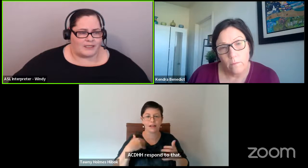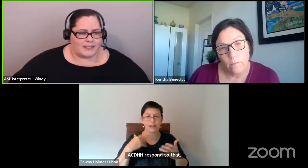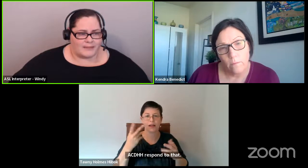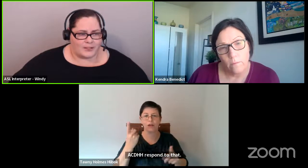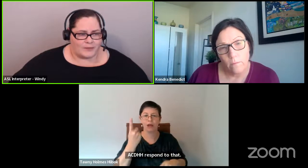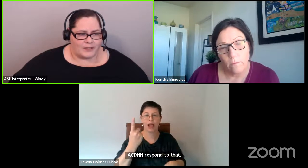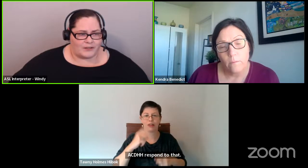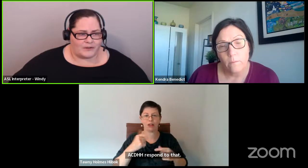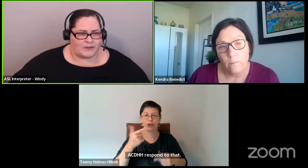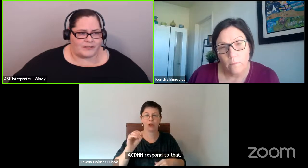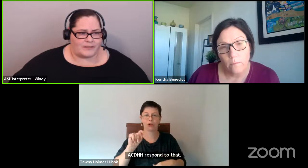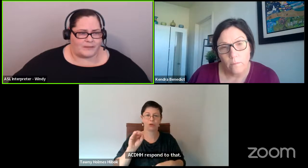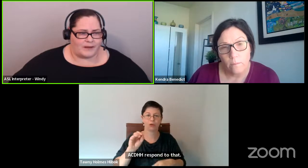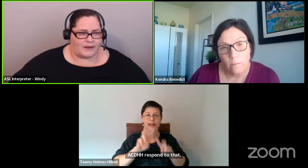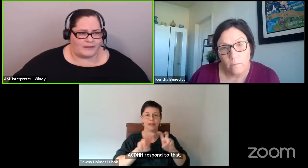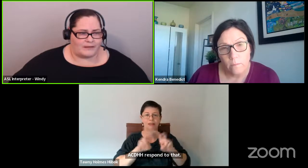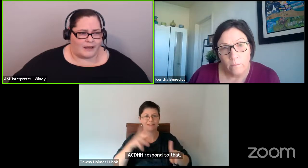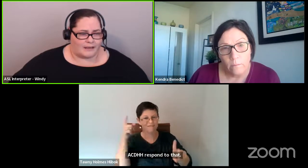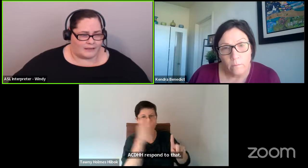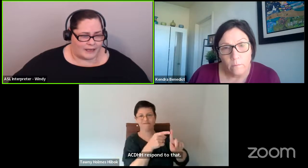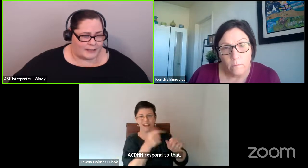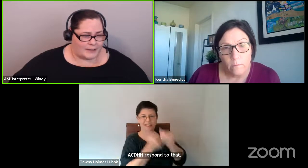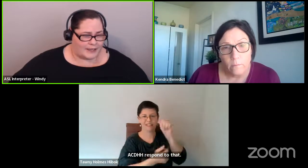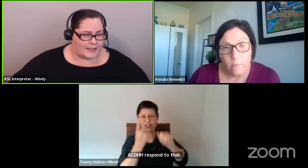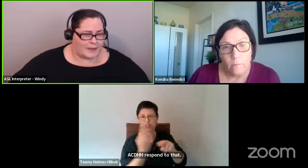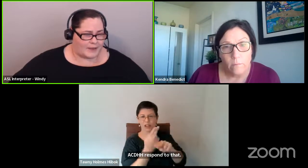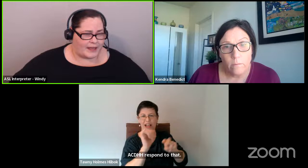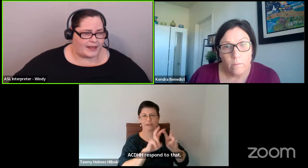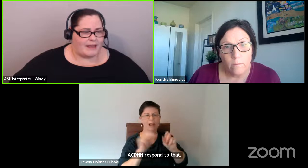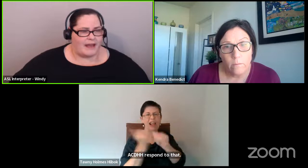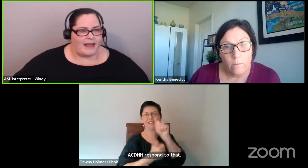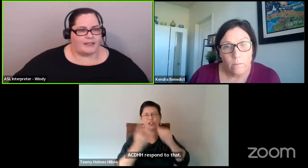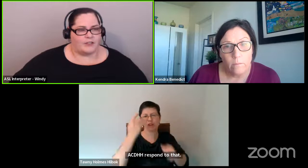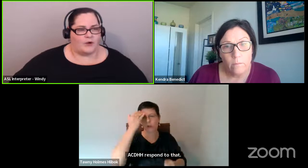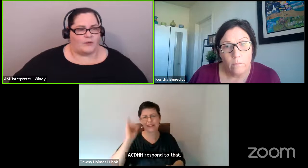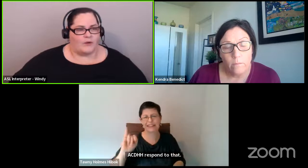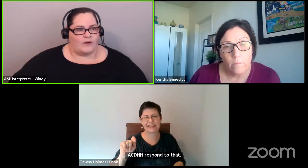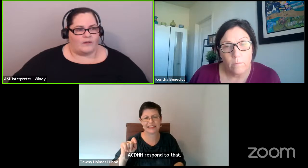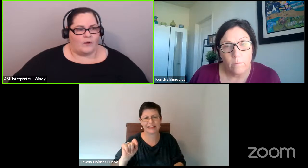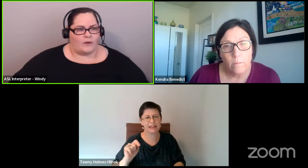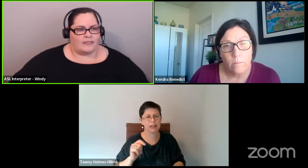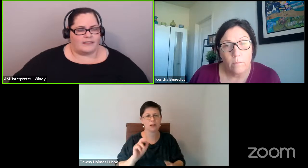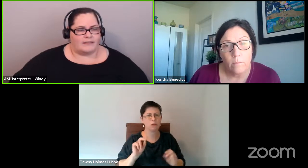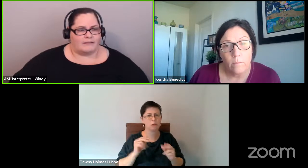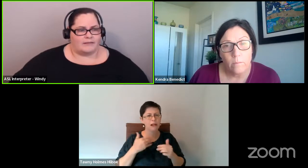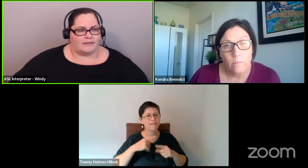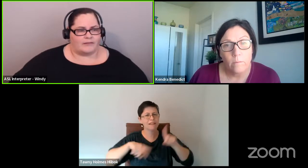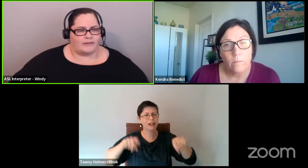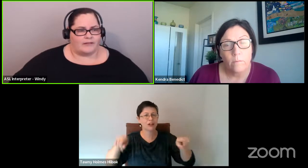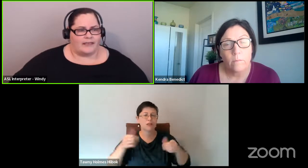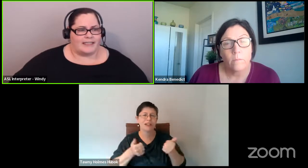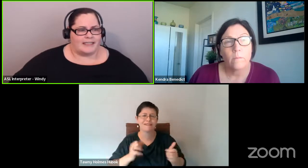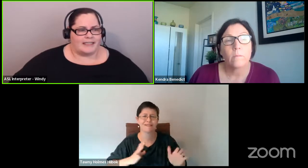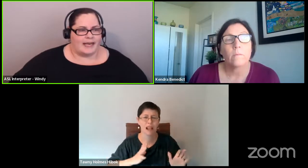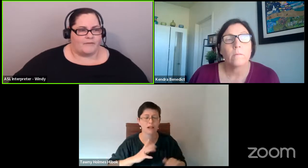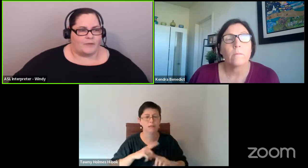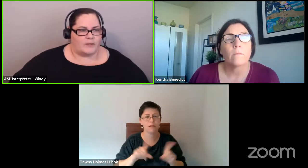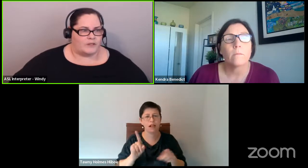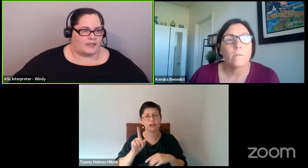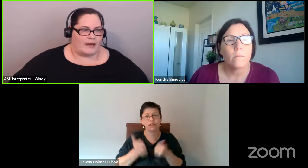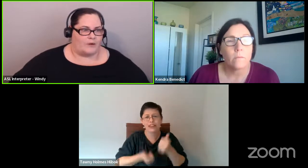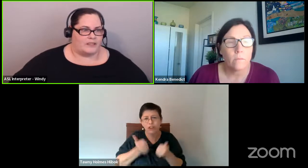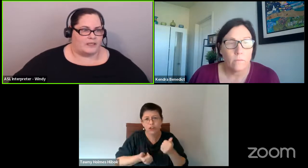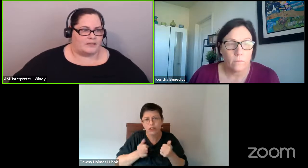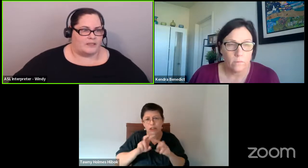variation in what assessments are being used, and some not clarity about that. And so the goal isn't, it isn't that